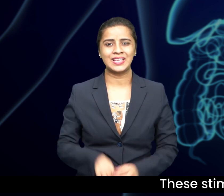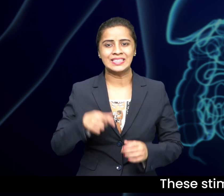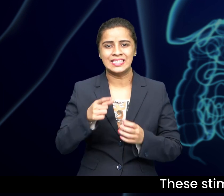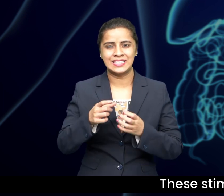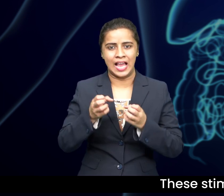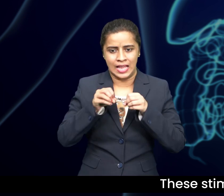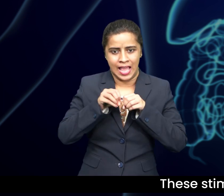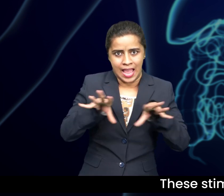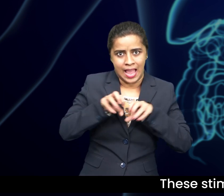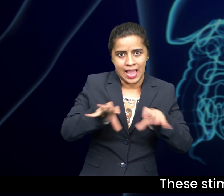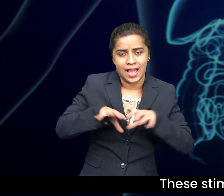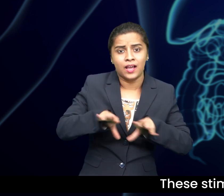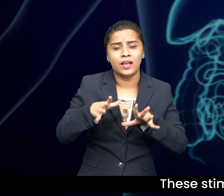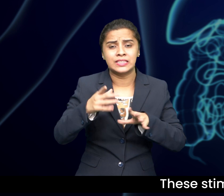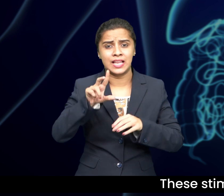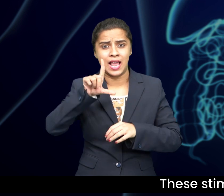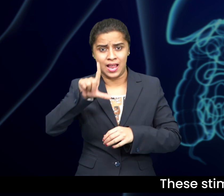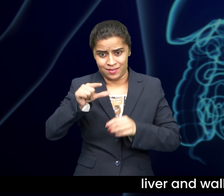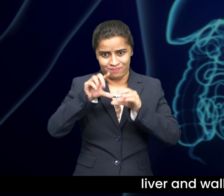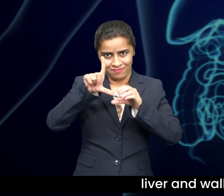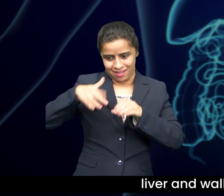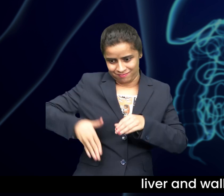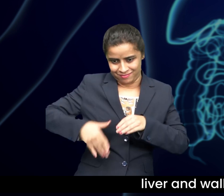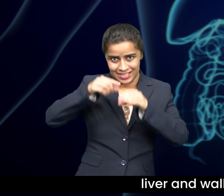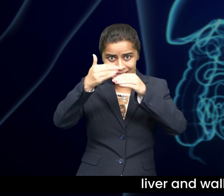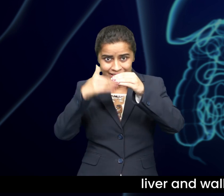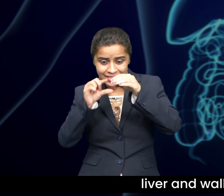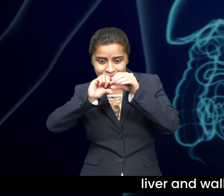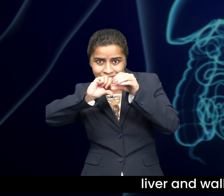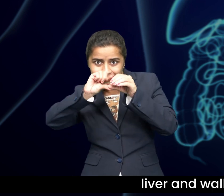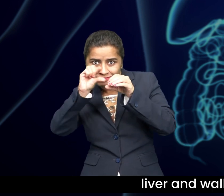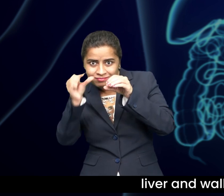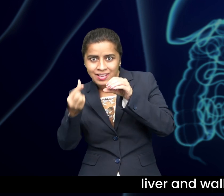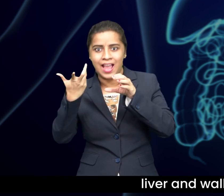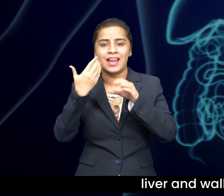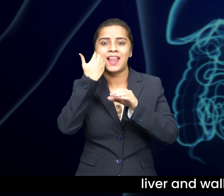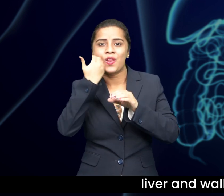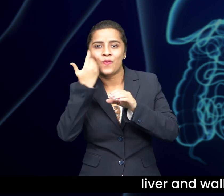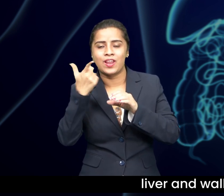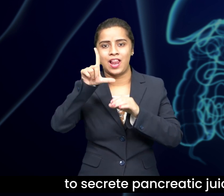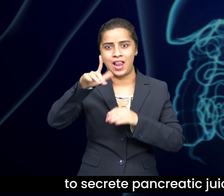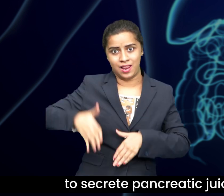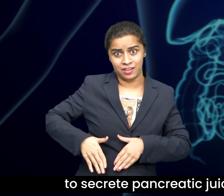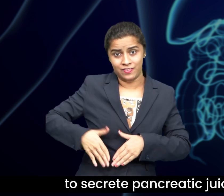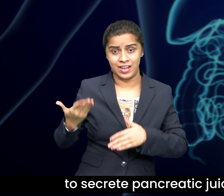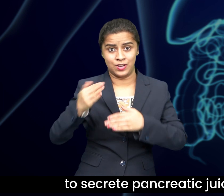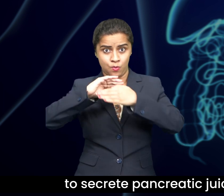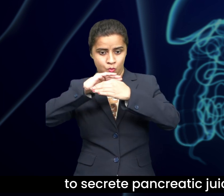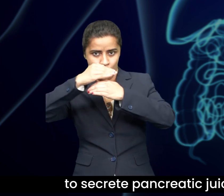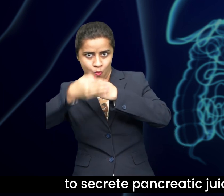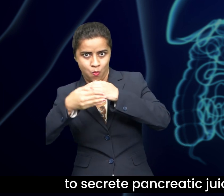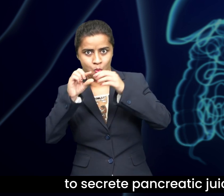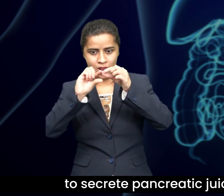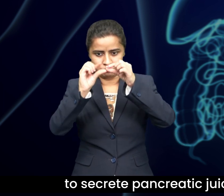These stimulate the pancreas, liver, and walls of the small intestine to secrete